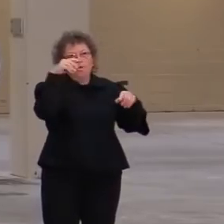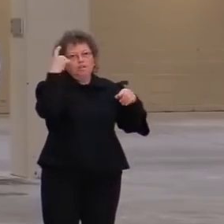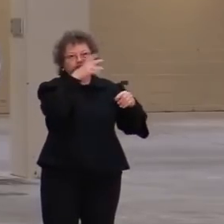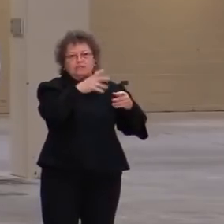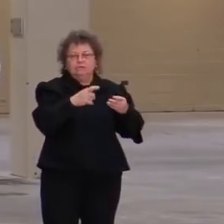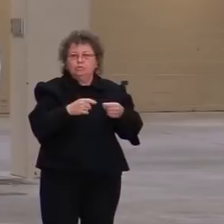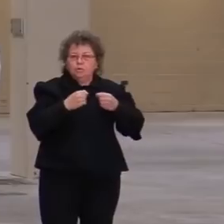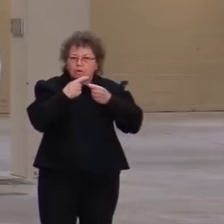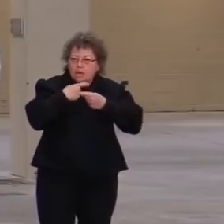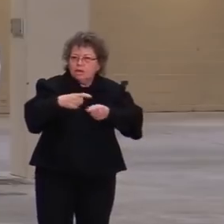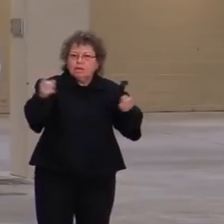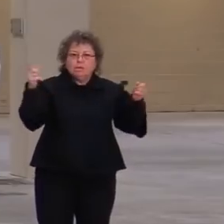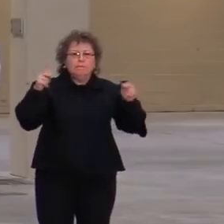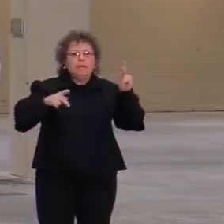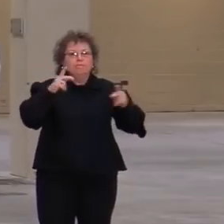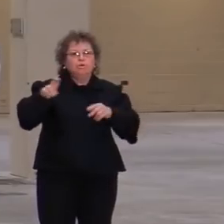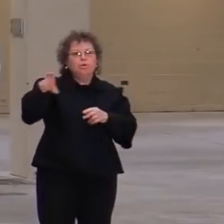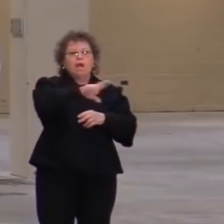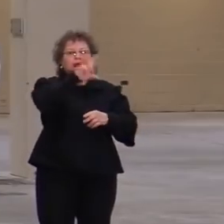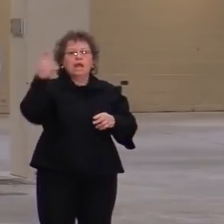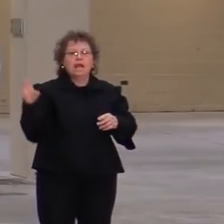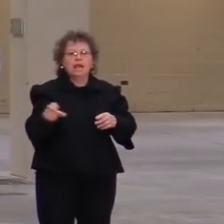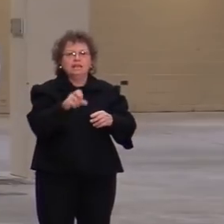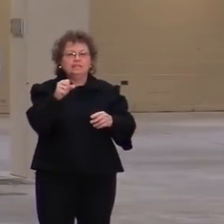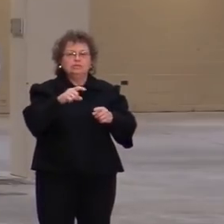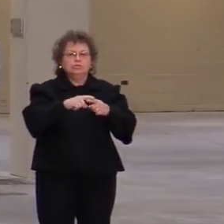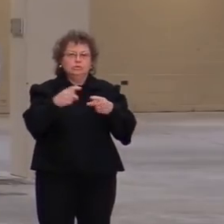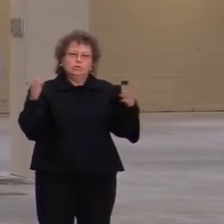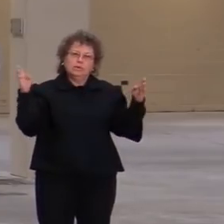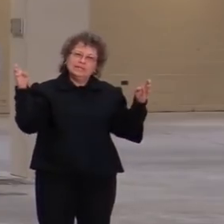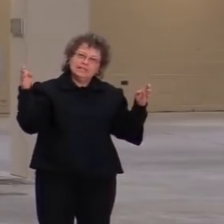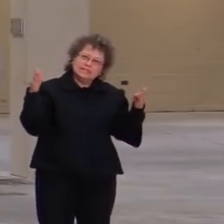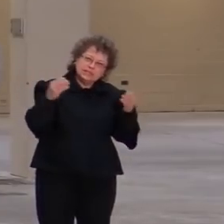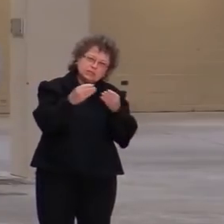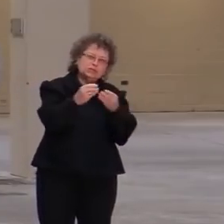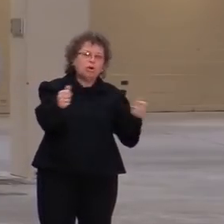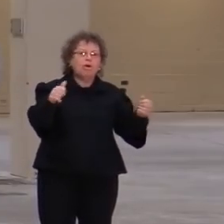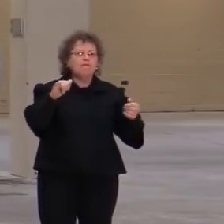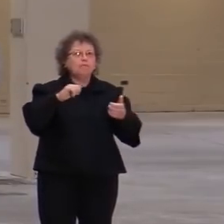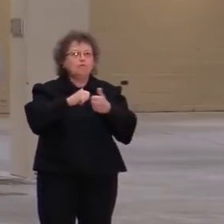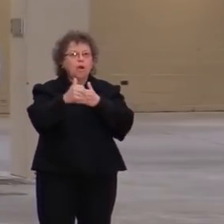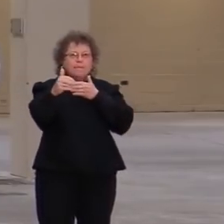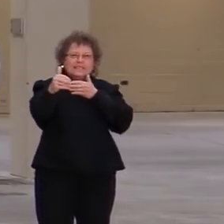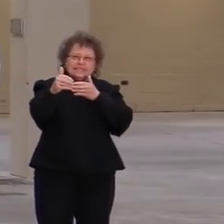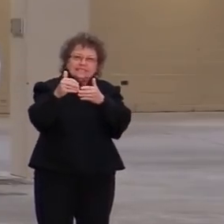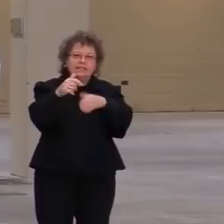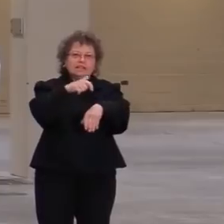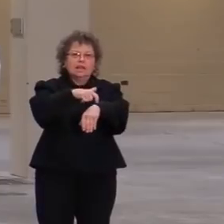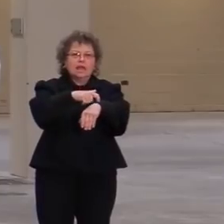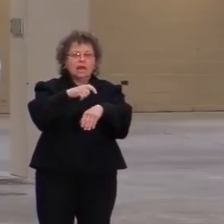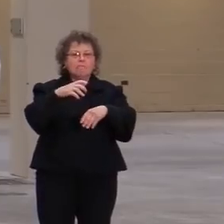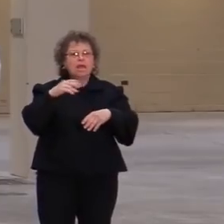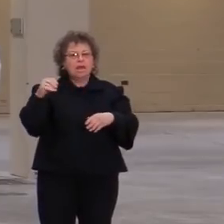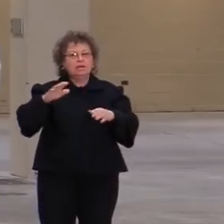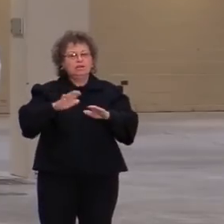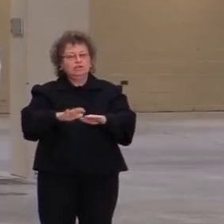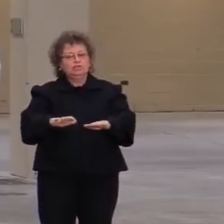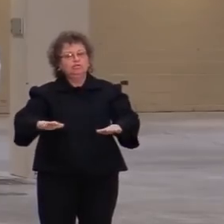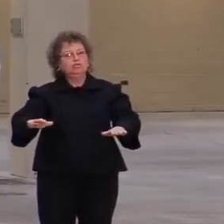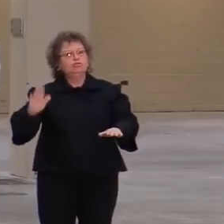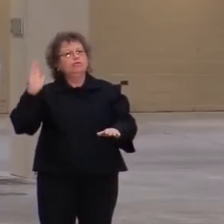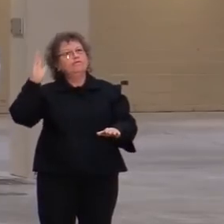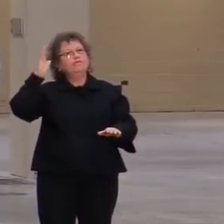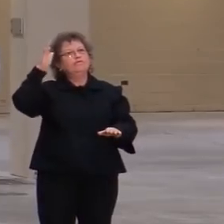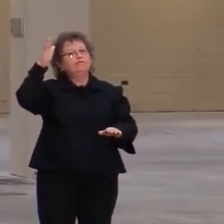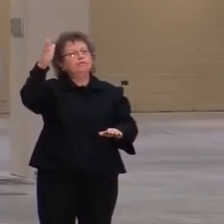people of our country to telescope the time frame to solve this problem, so that children will have to look to the history books